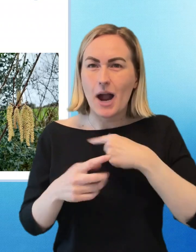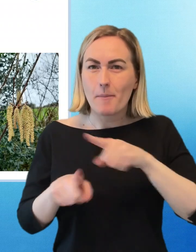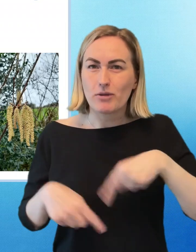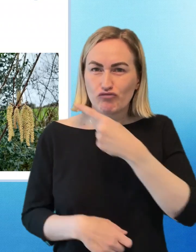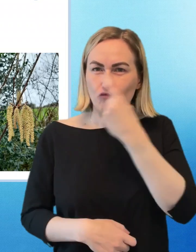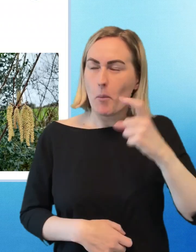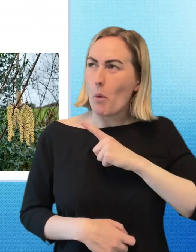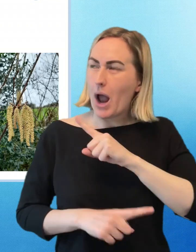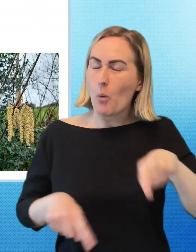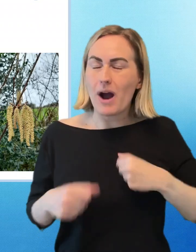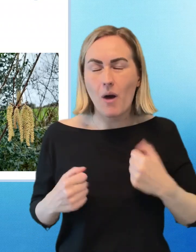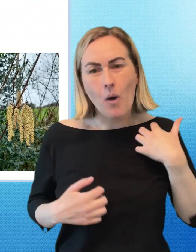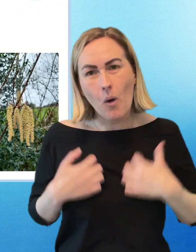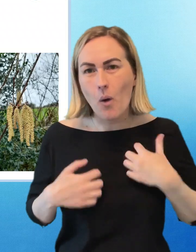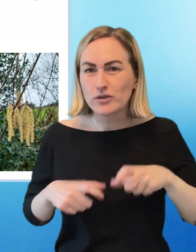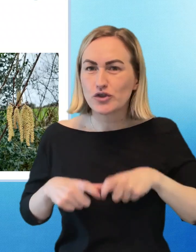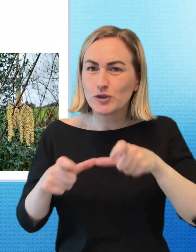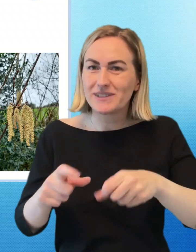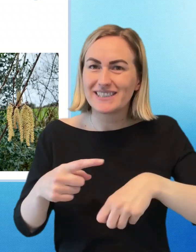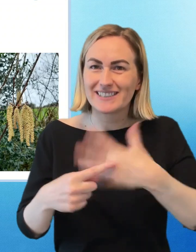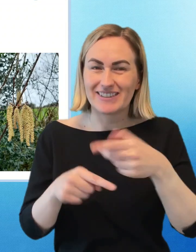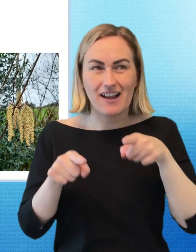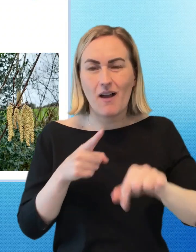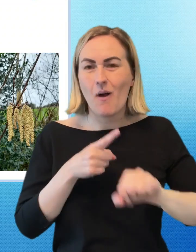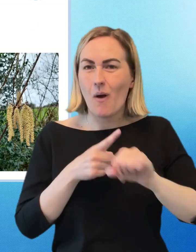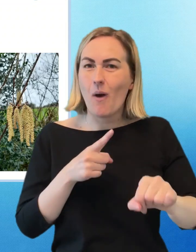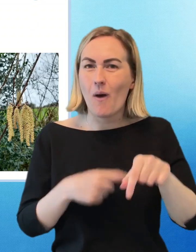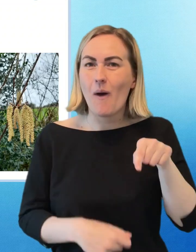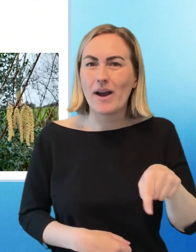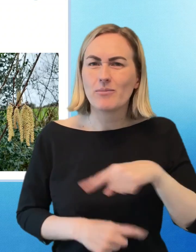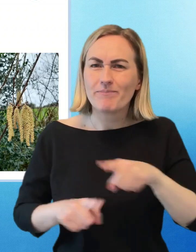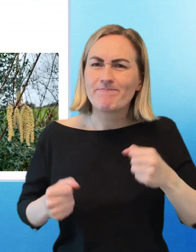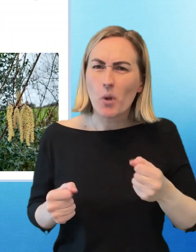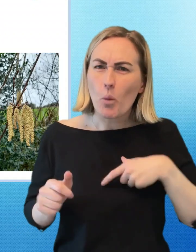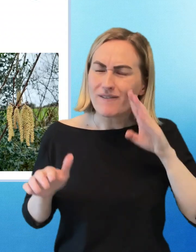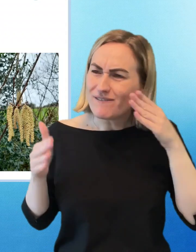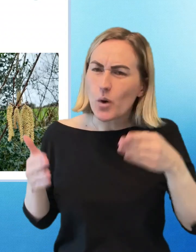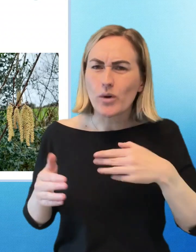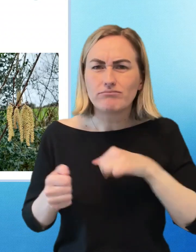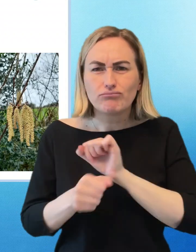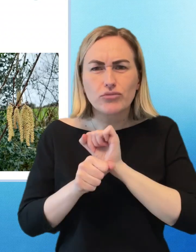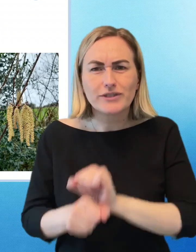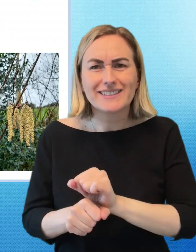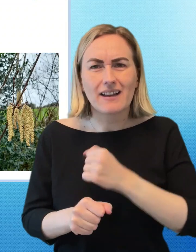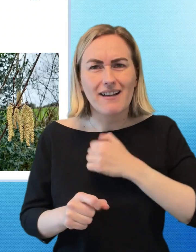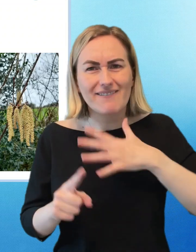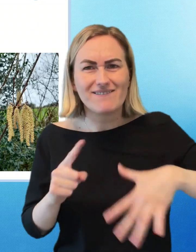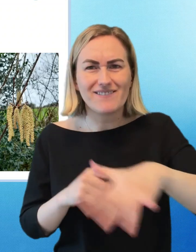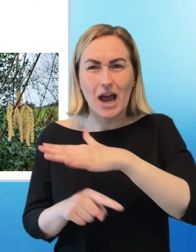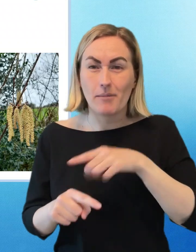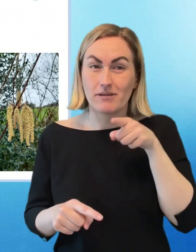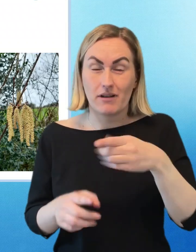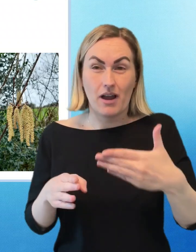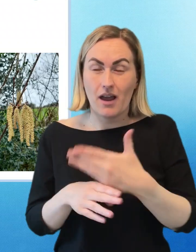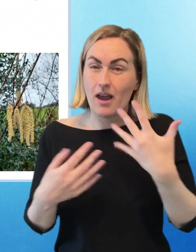remembering why we were interested in sustainable development. We wanted to focus on protecting our environment, and this was a